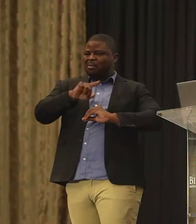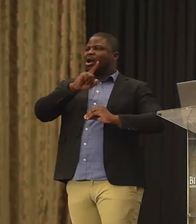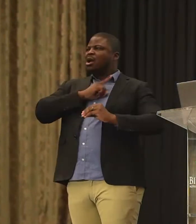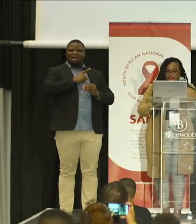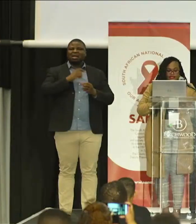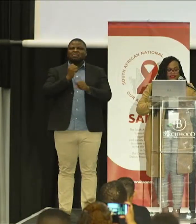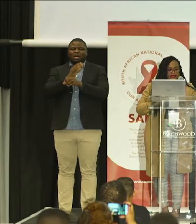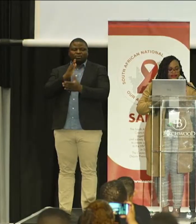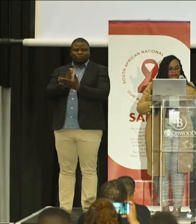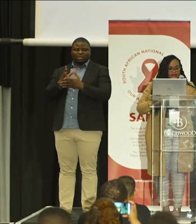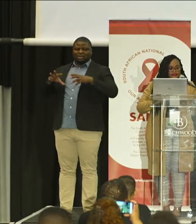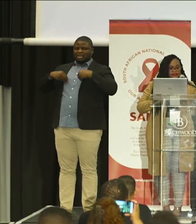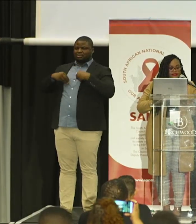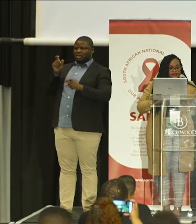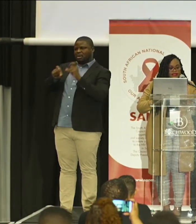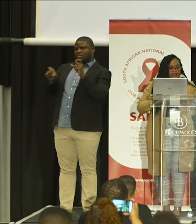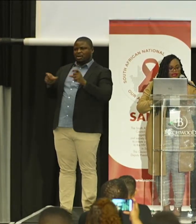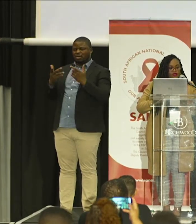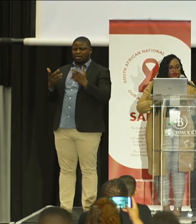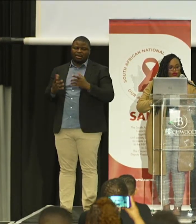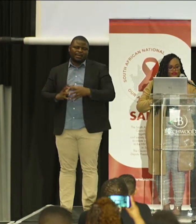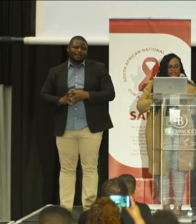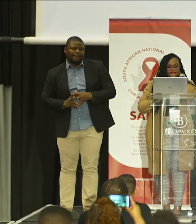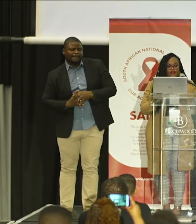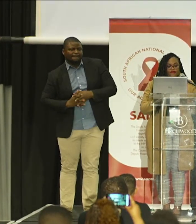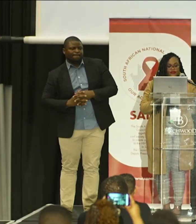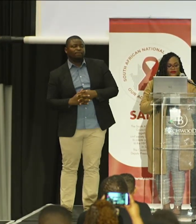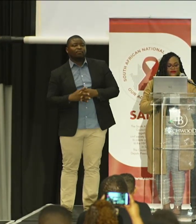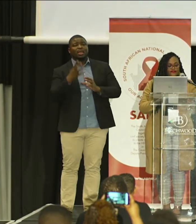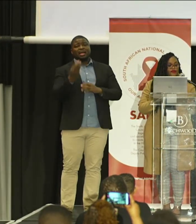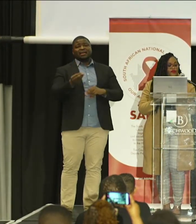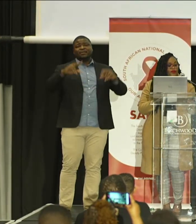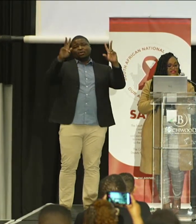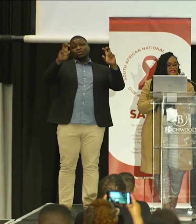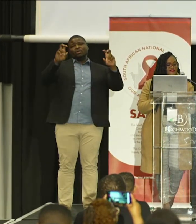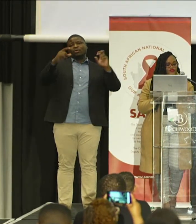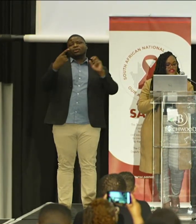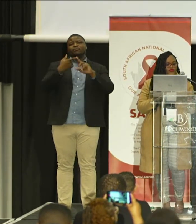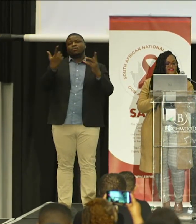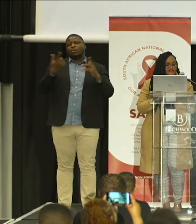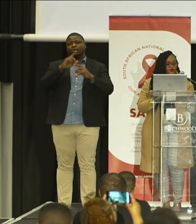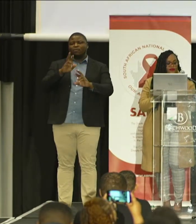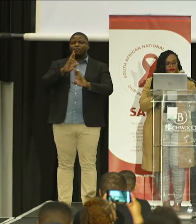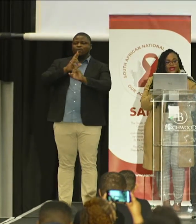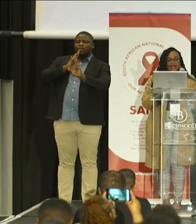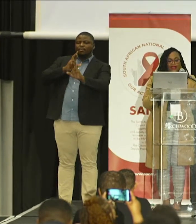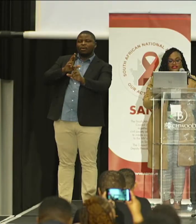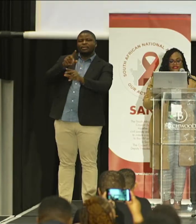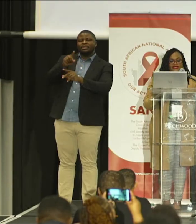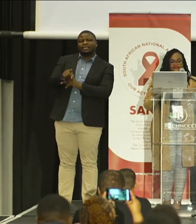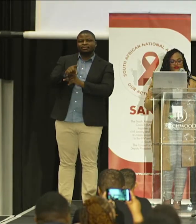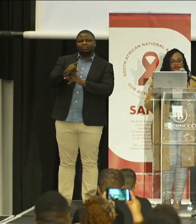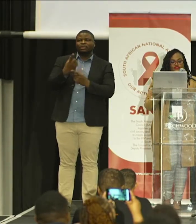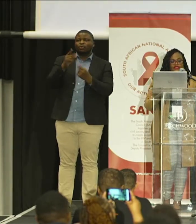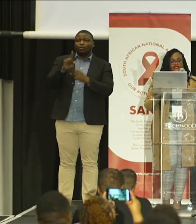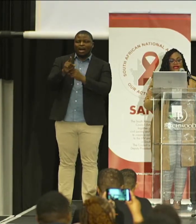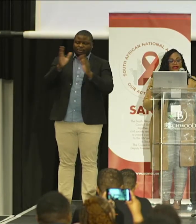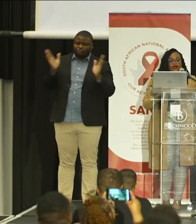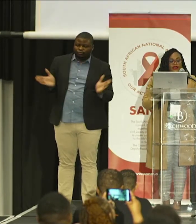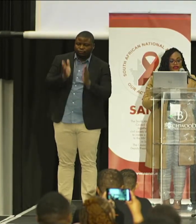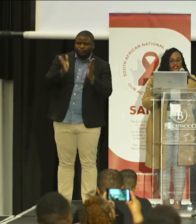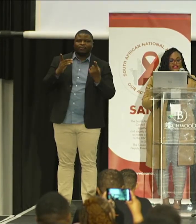That's just a quote from the report itself, which encourages us to ensure